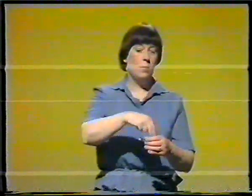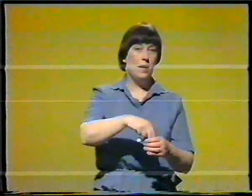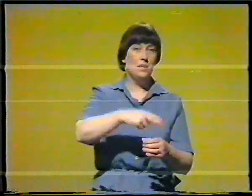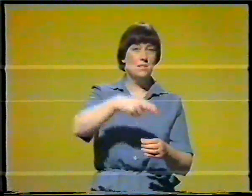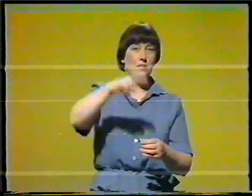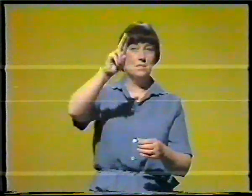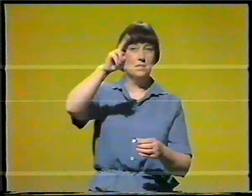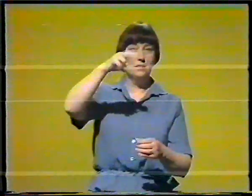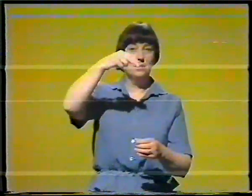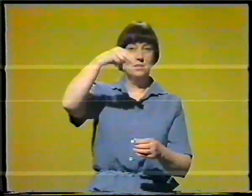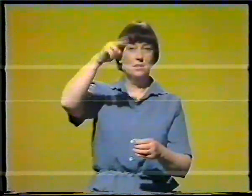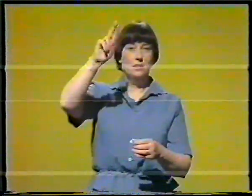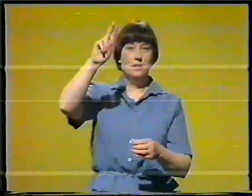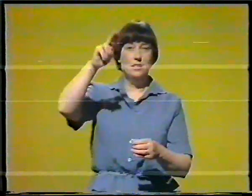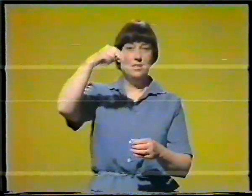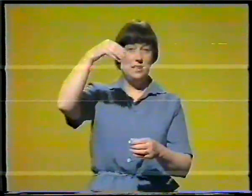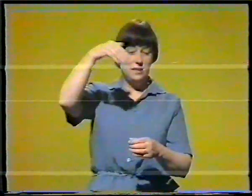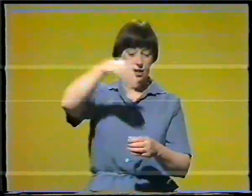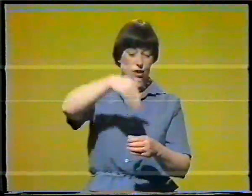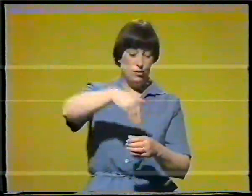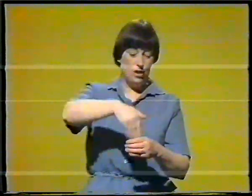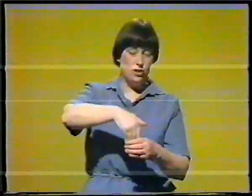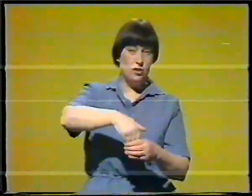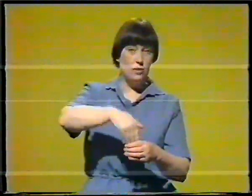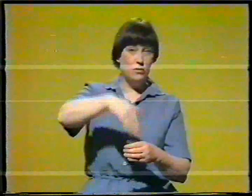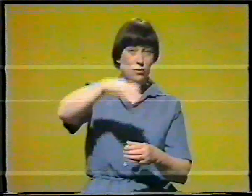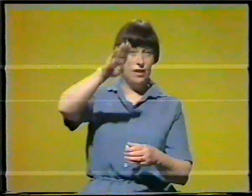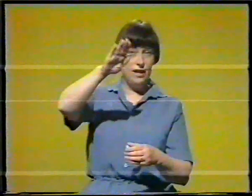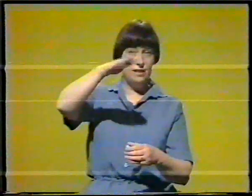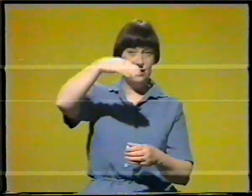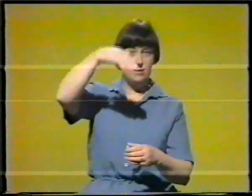Paint. And if it needs a large brush, then use all the hands.